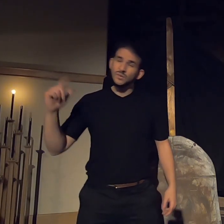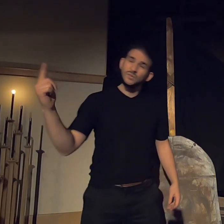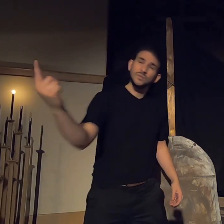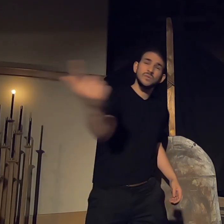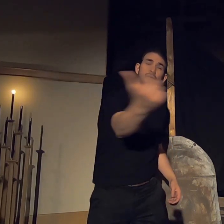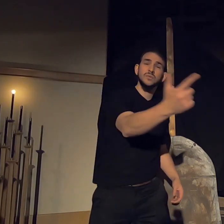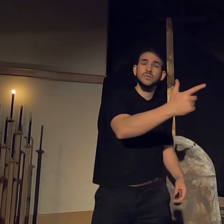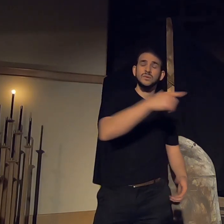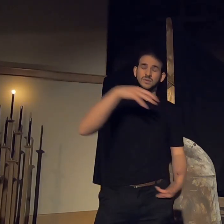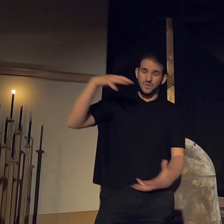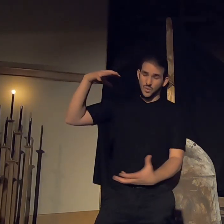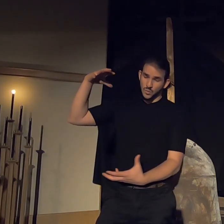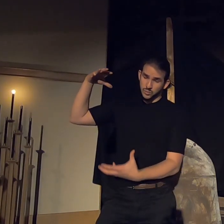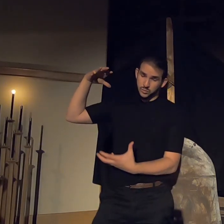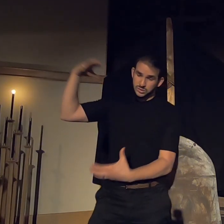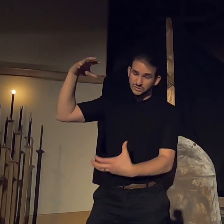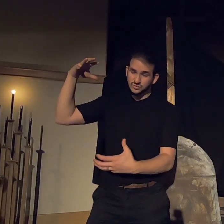the ruler of all nations.